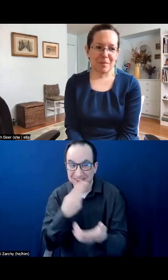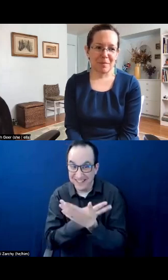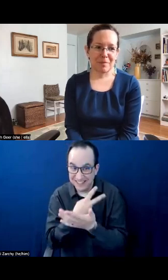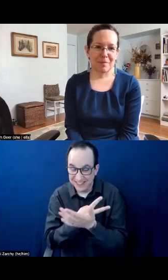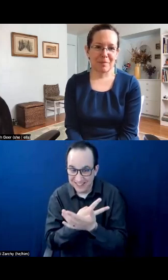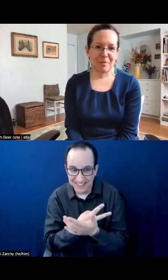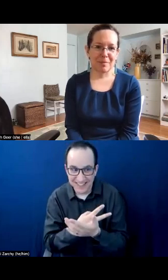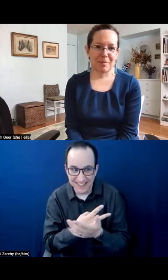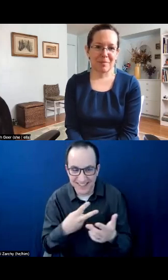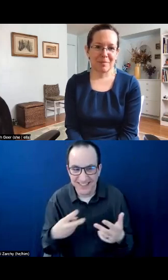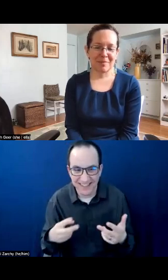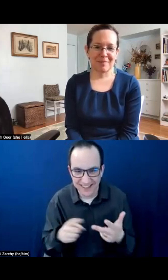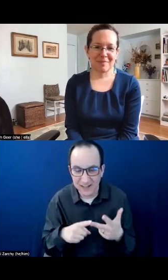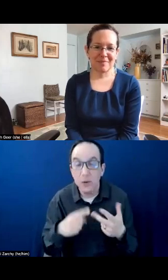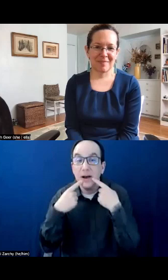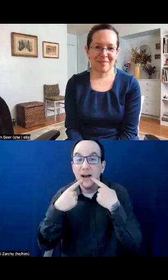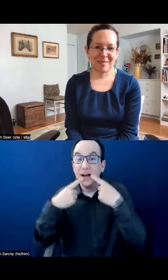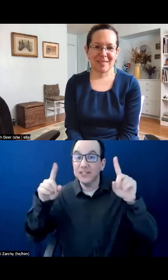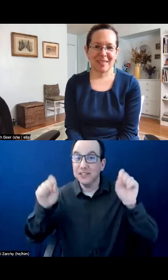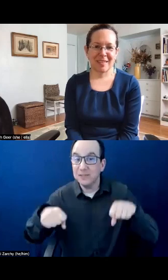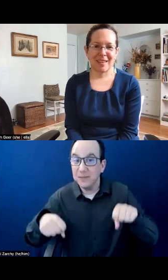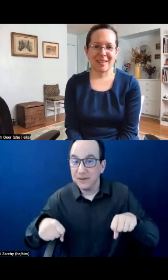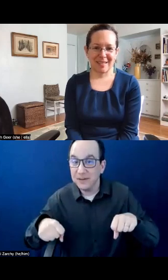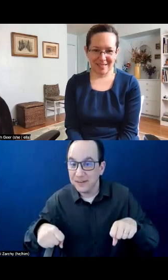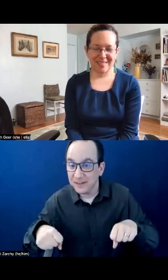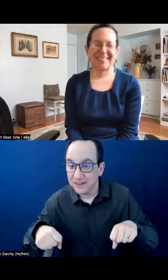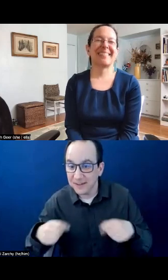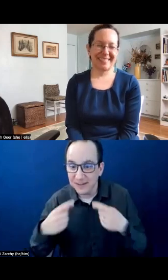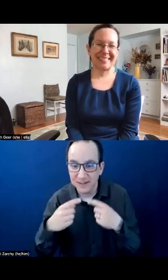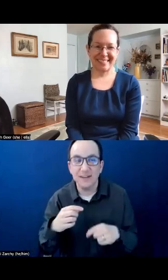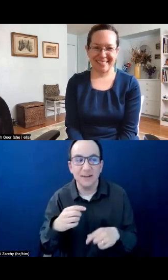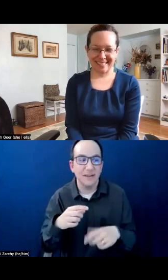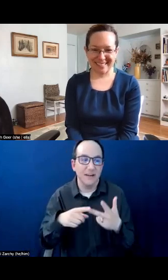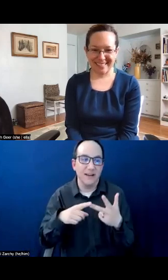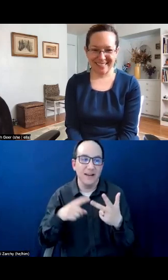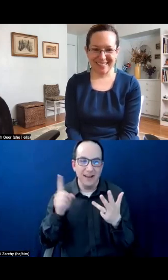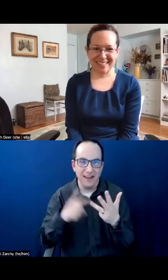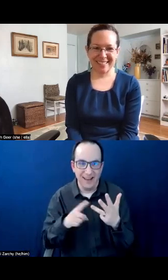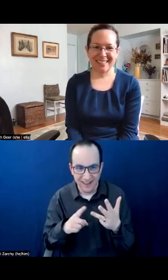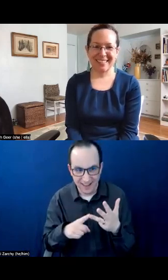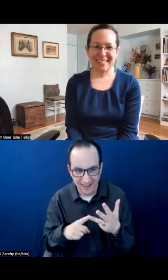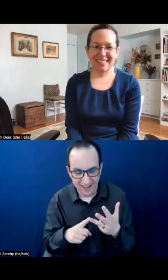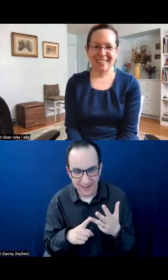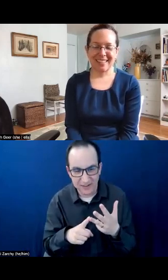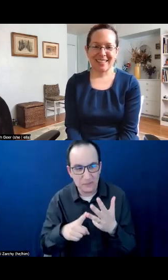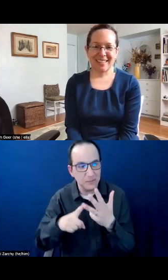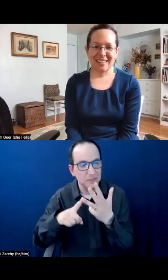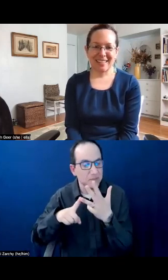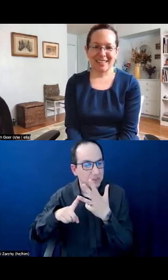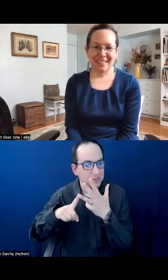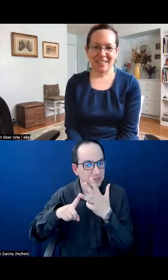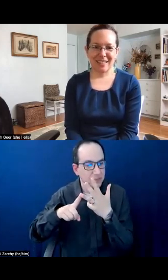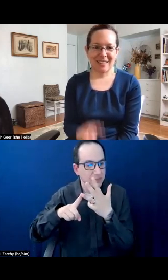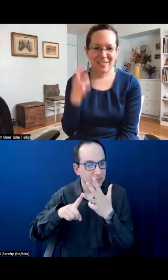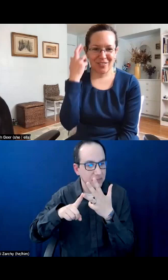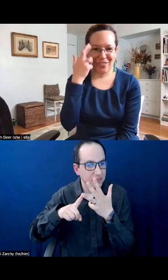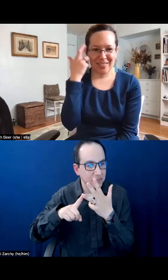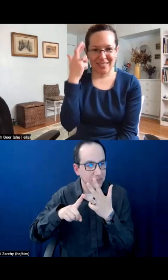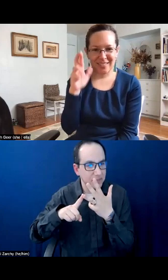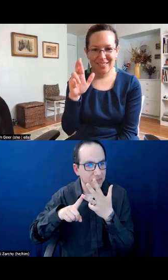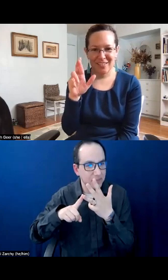A, gosh, I can't remember it. This is from grad school. Oh, achievable. Yes. The